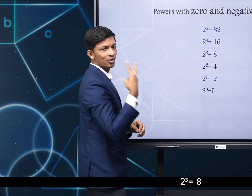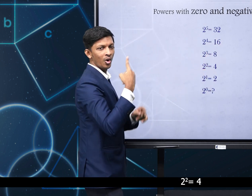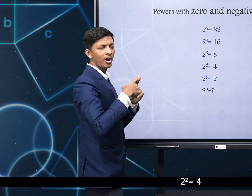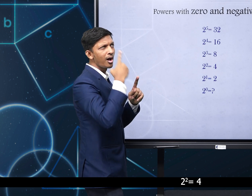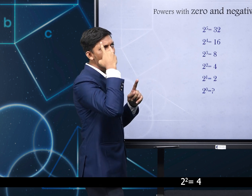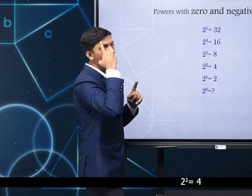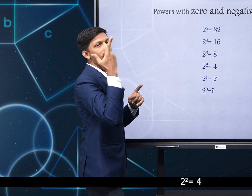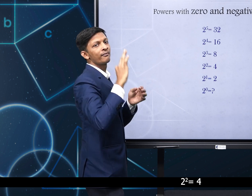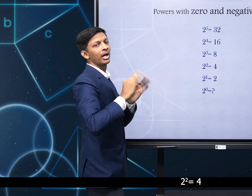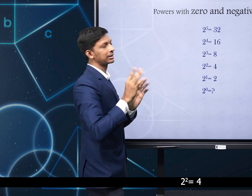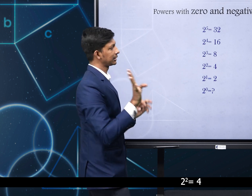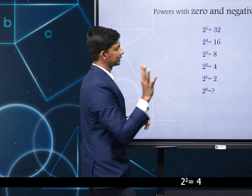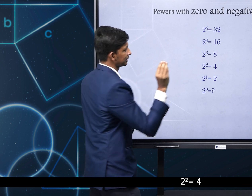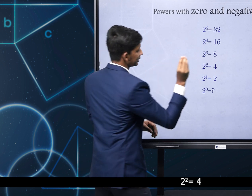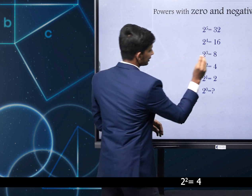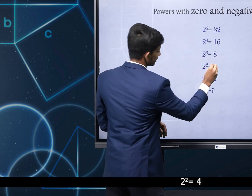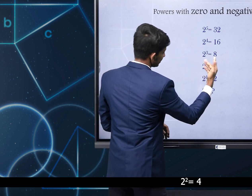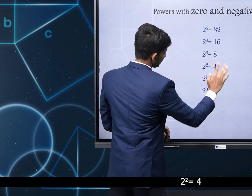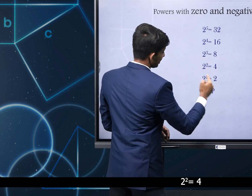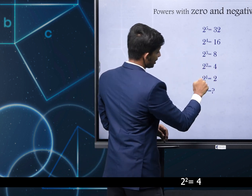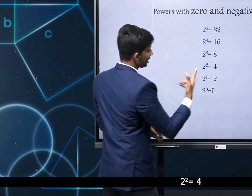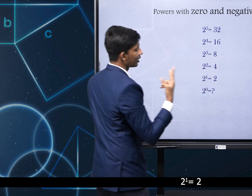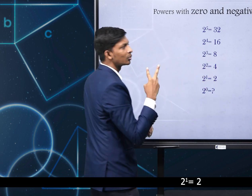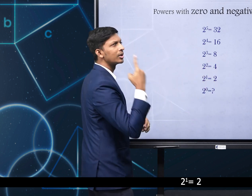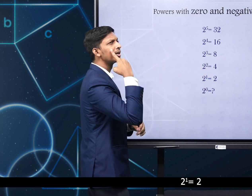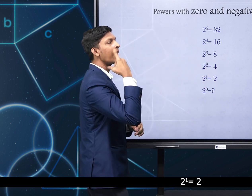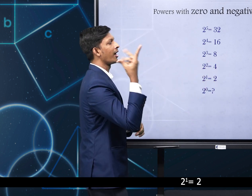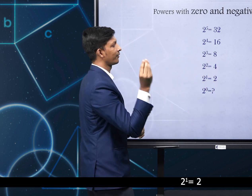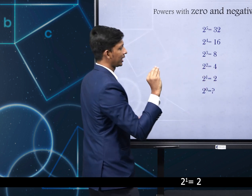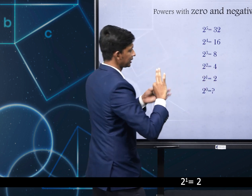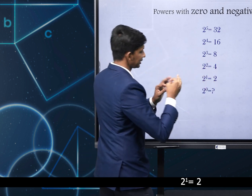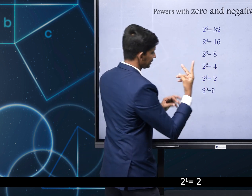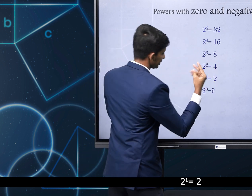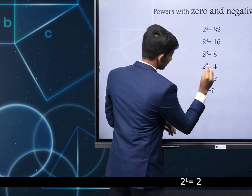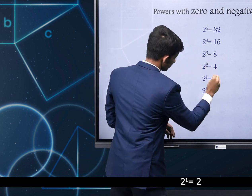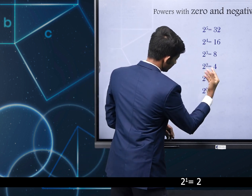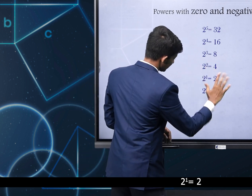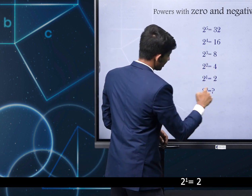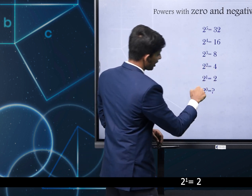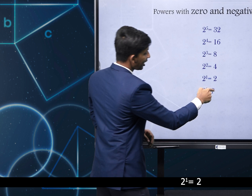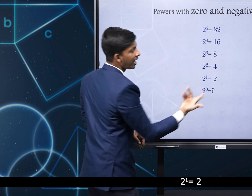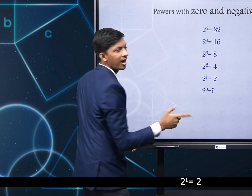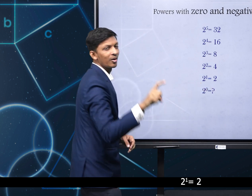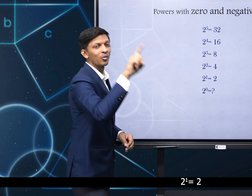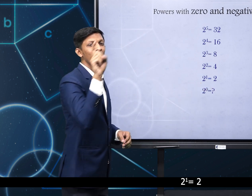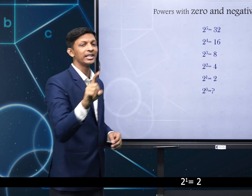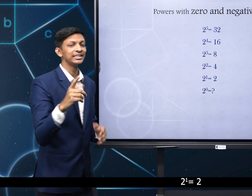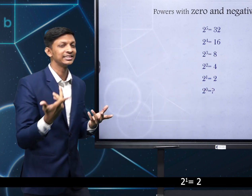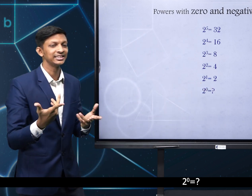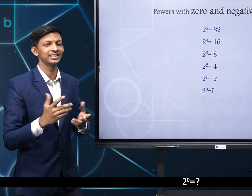2 to the power of 2 is equal to 4. 2 to the power of 1 is equal to 2. And 2 to